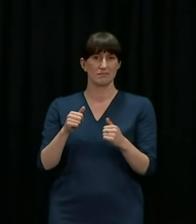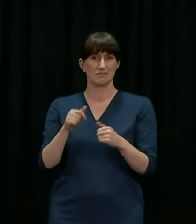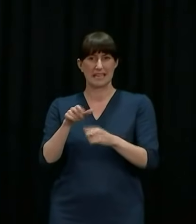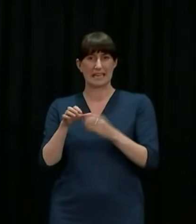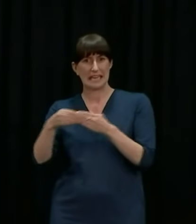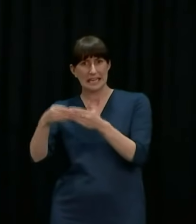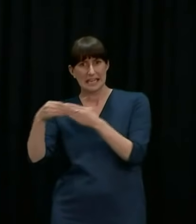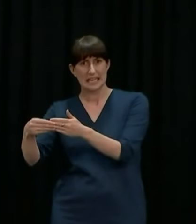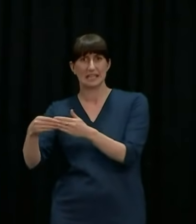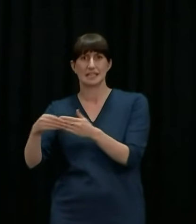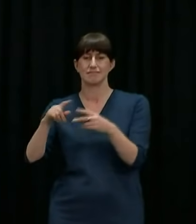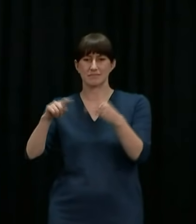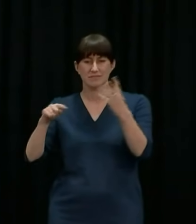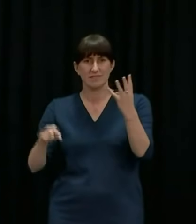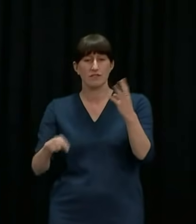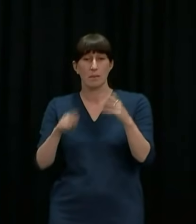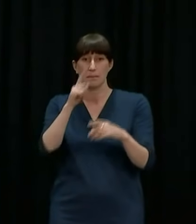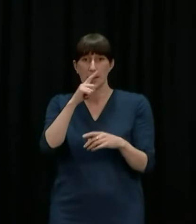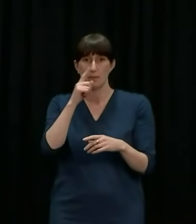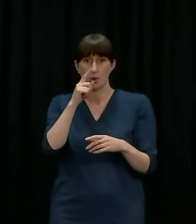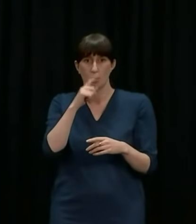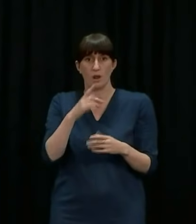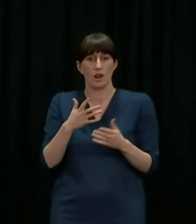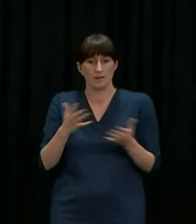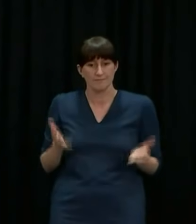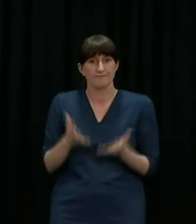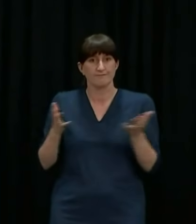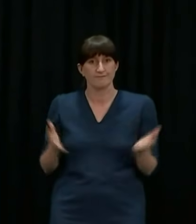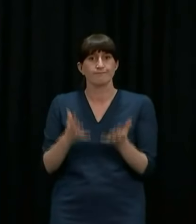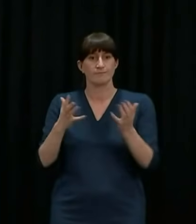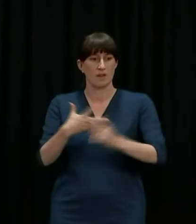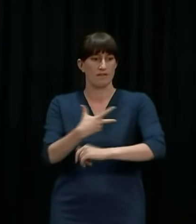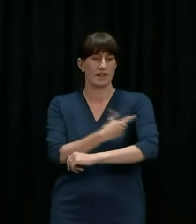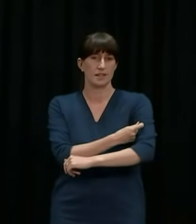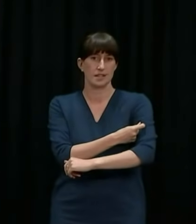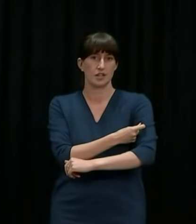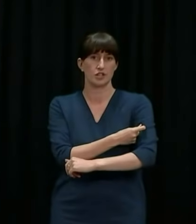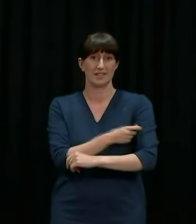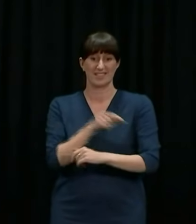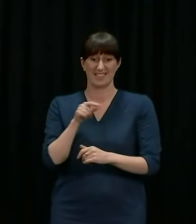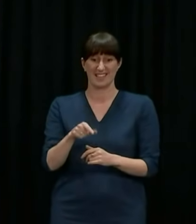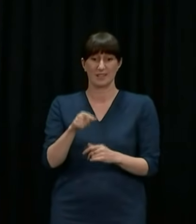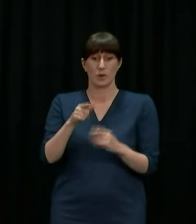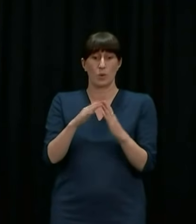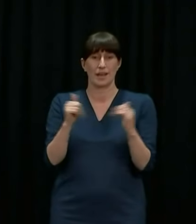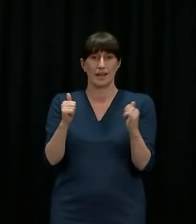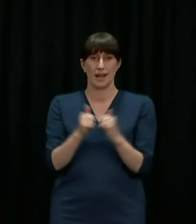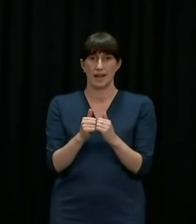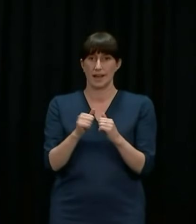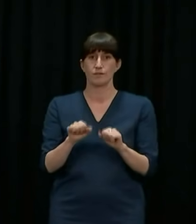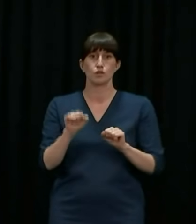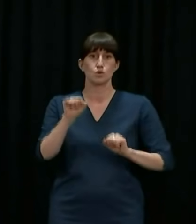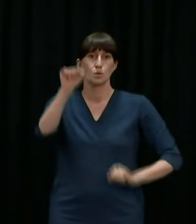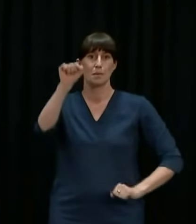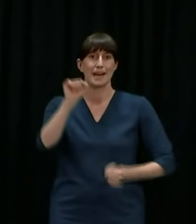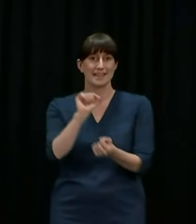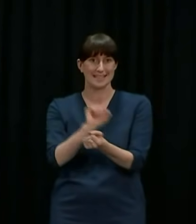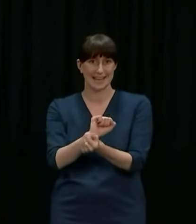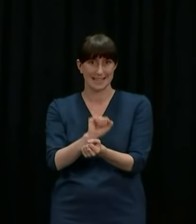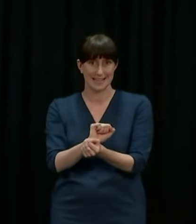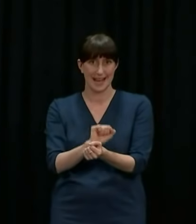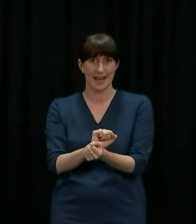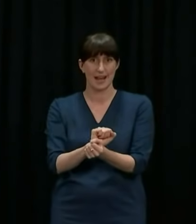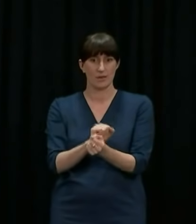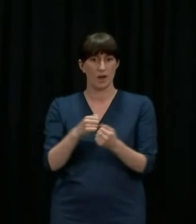vaccination campaign. The Vaxathon details that were announced yesterday are continuing to take shape. On Saturday, we'll have